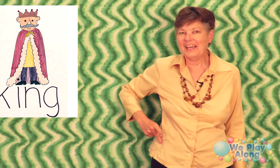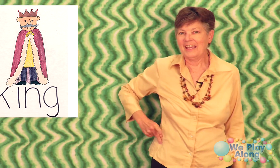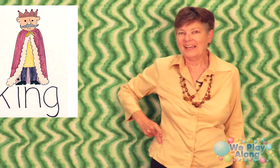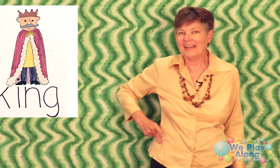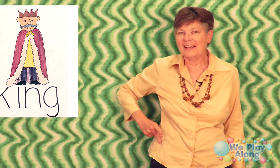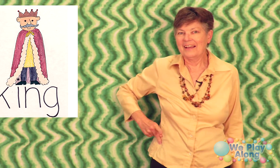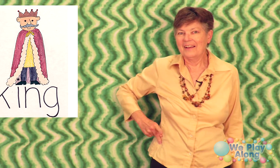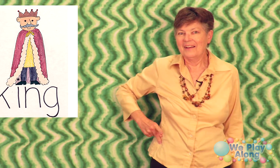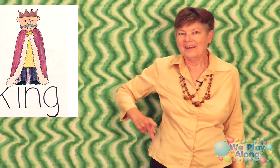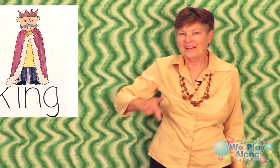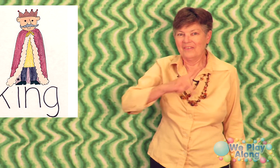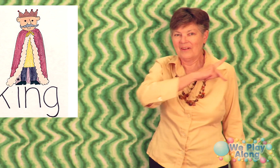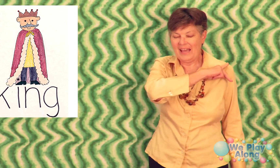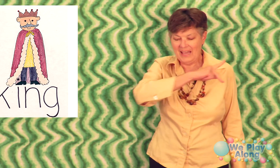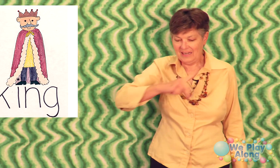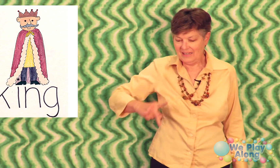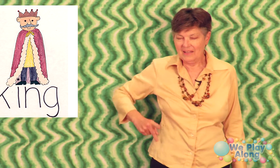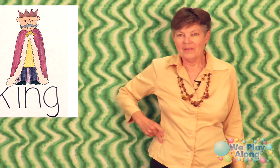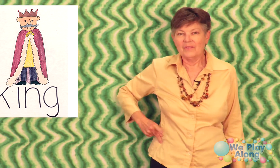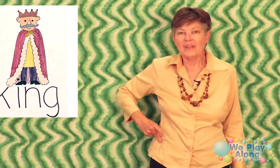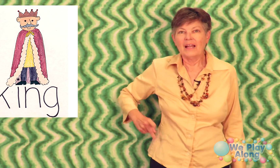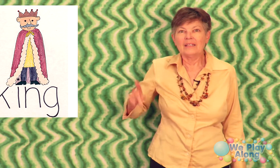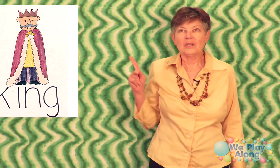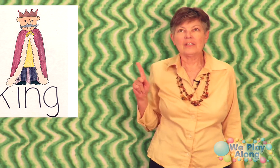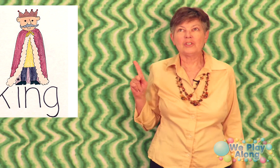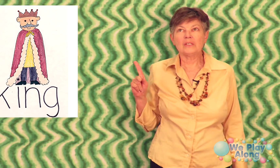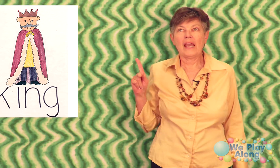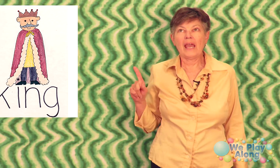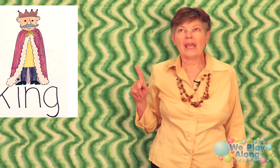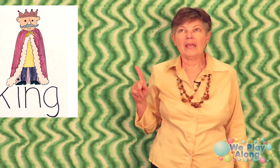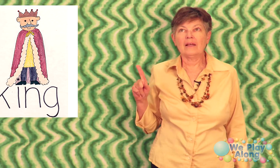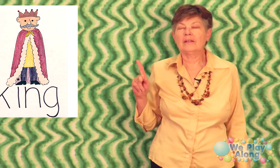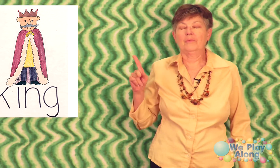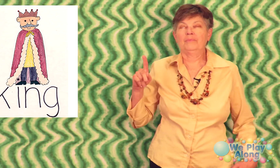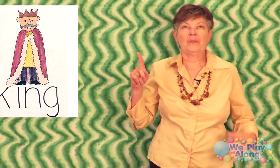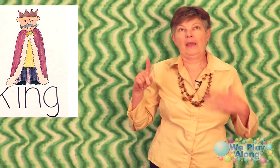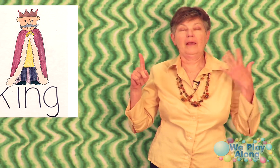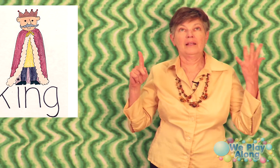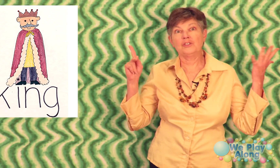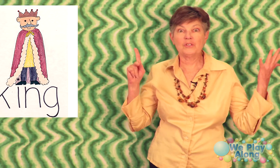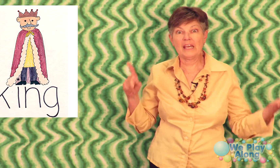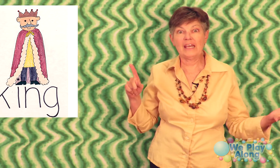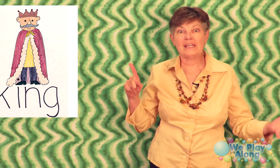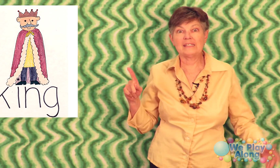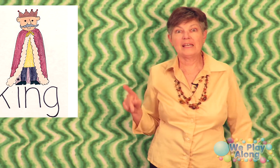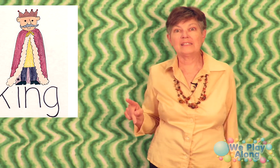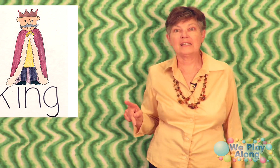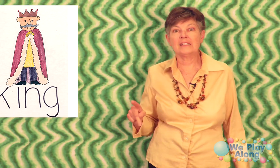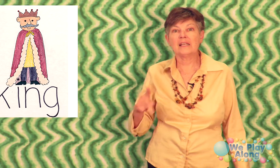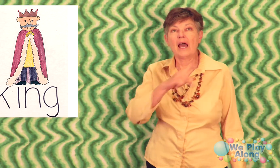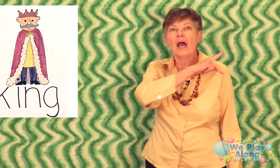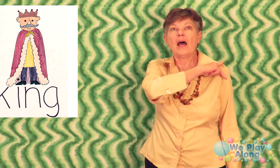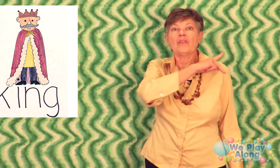King, right? So let's use let's use king in a sentence.